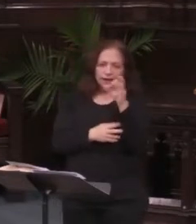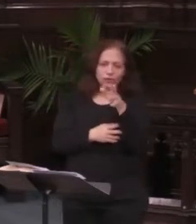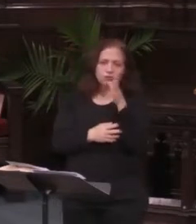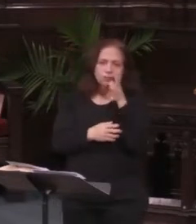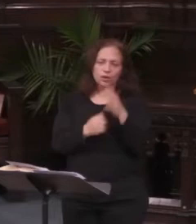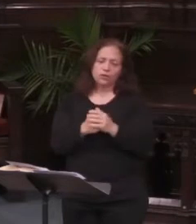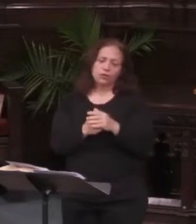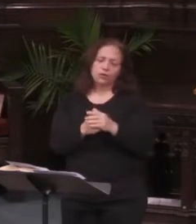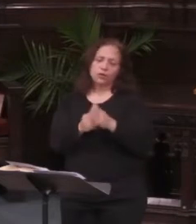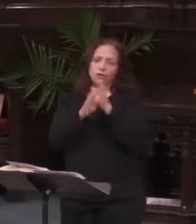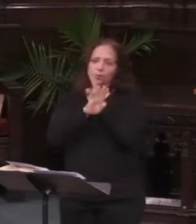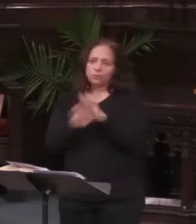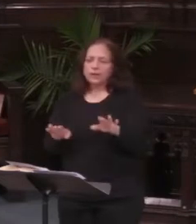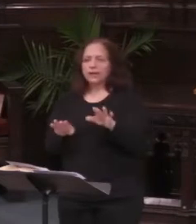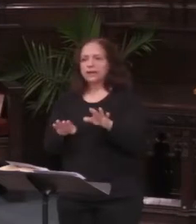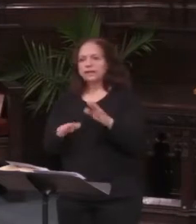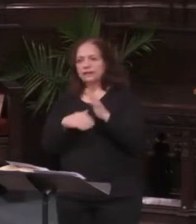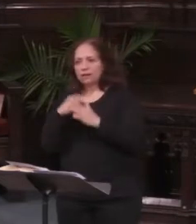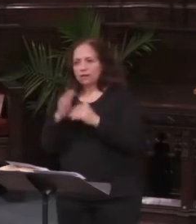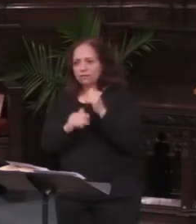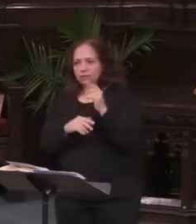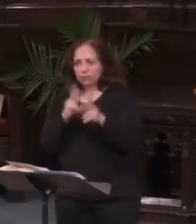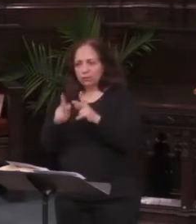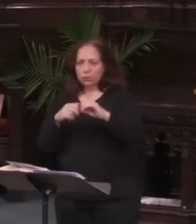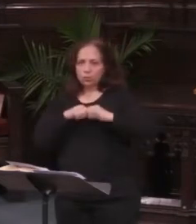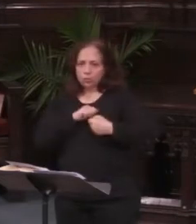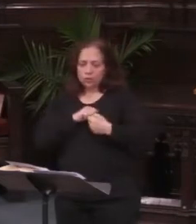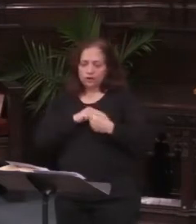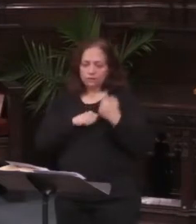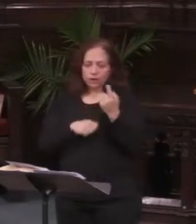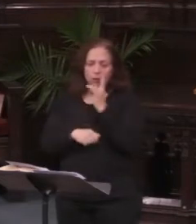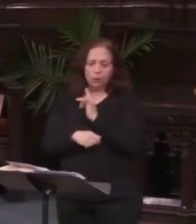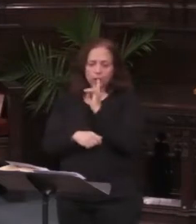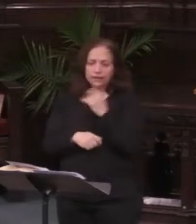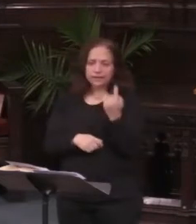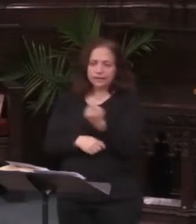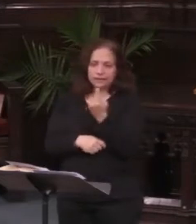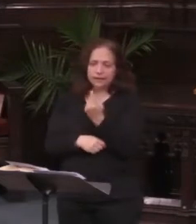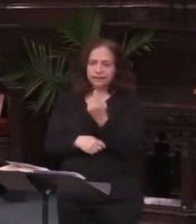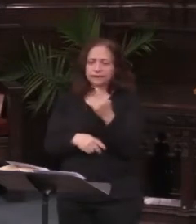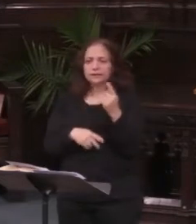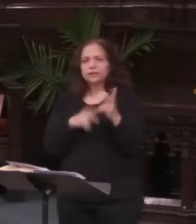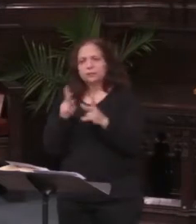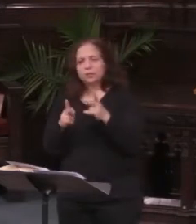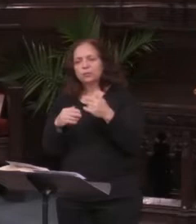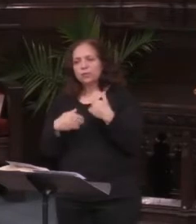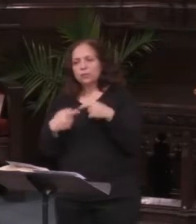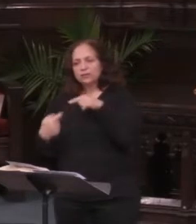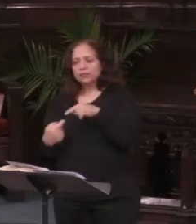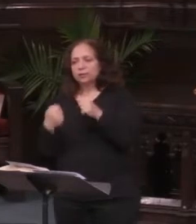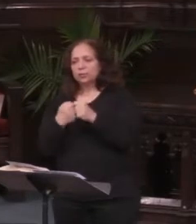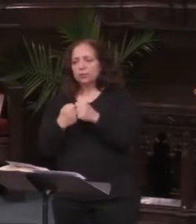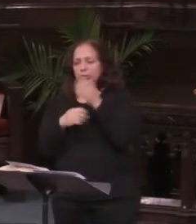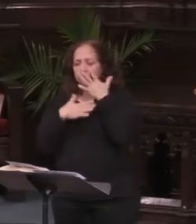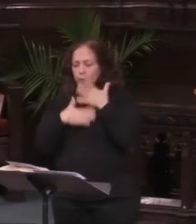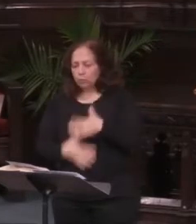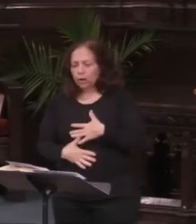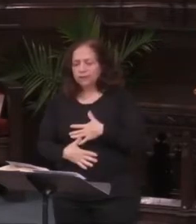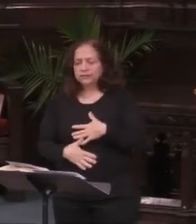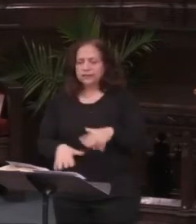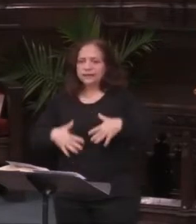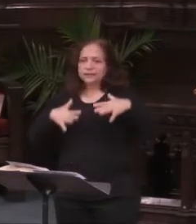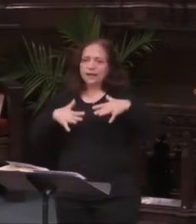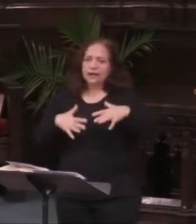who grieve in loneliness and isolation, for all who struggle with depression and anxiety, and for all who are suffering